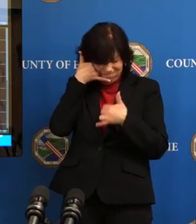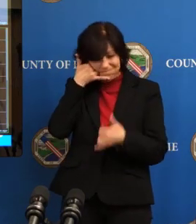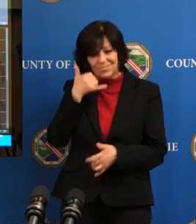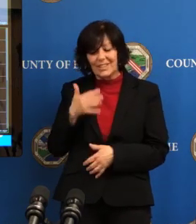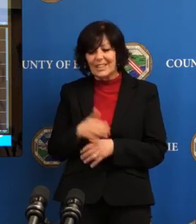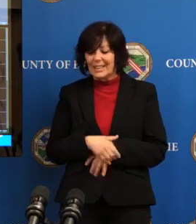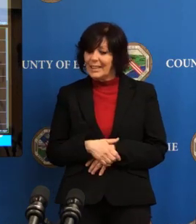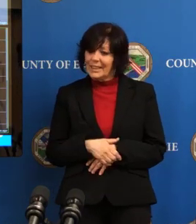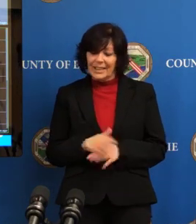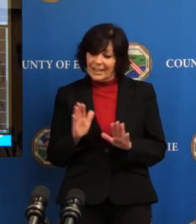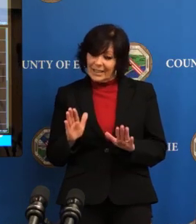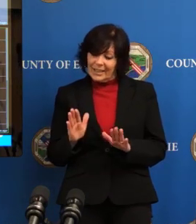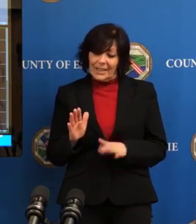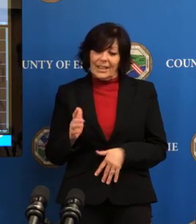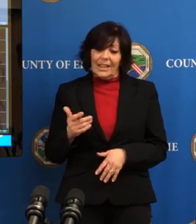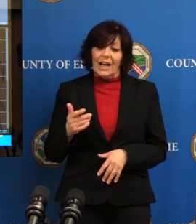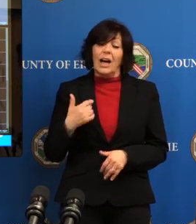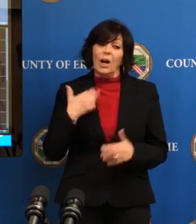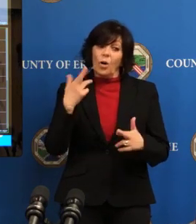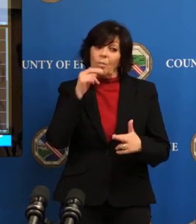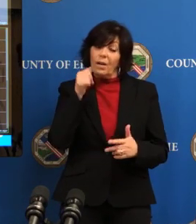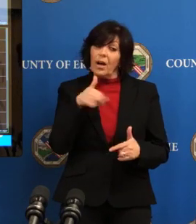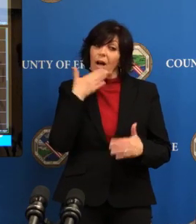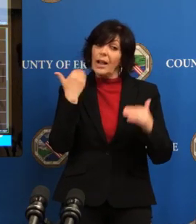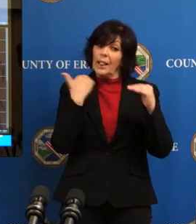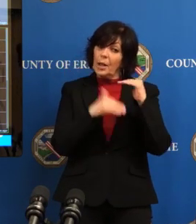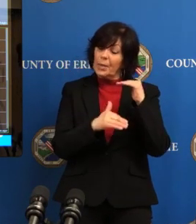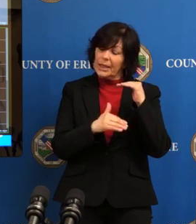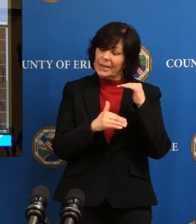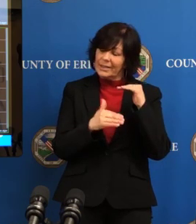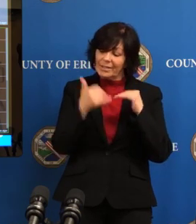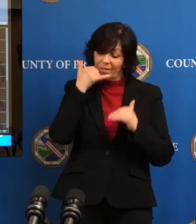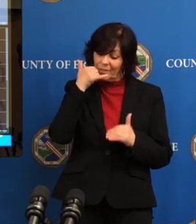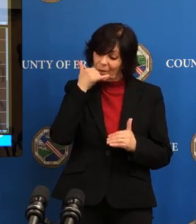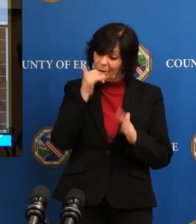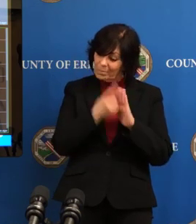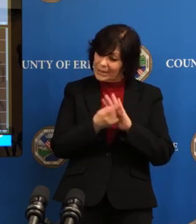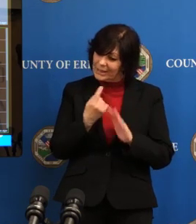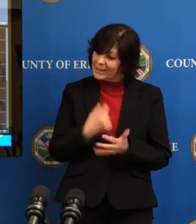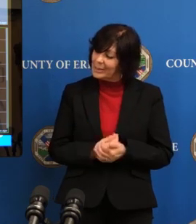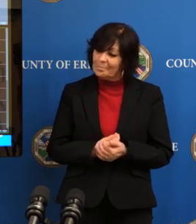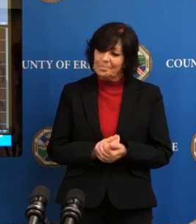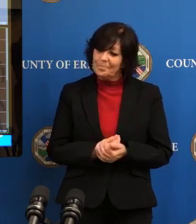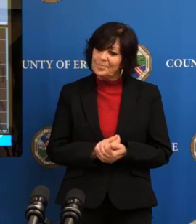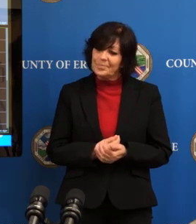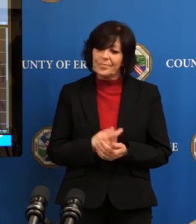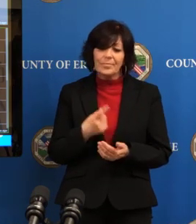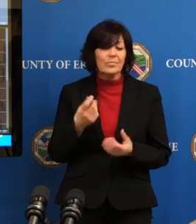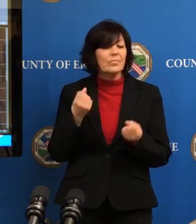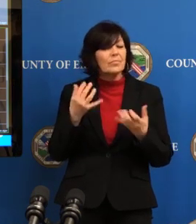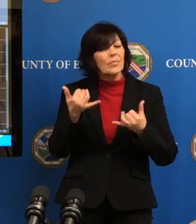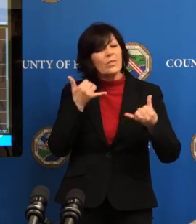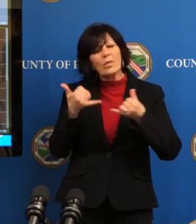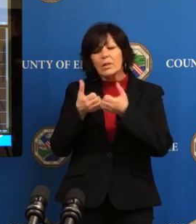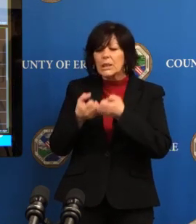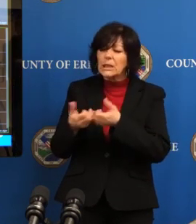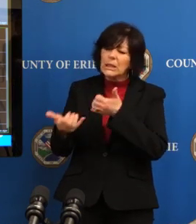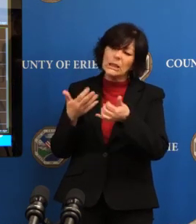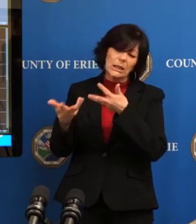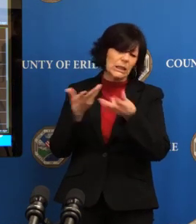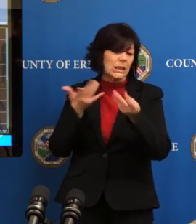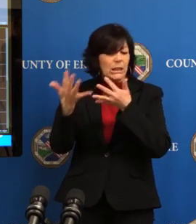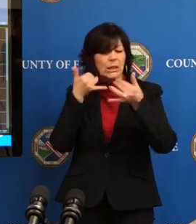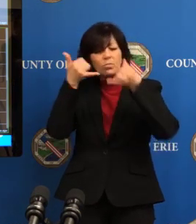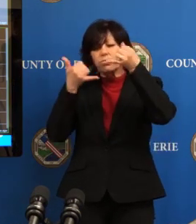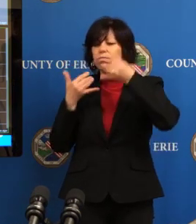unlimited. I should have probably gotten unlimited because I'm going to get dinged without a doubt this month with all the phone calls and text messages and emails